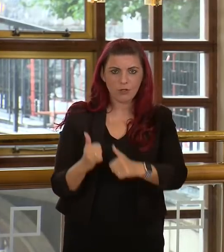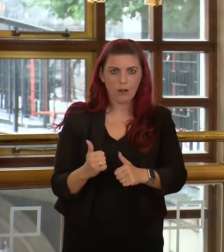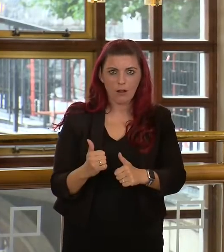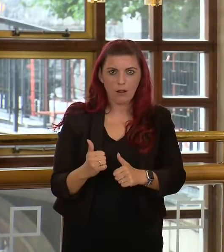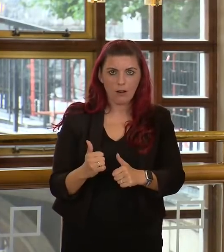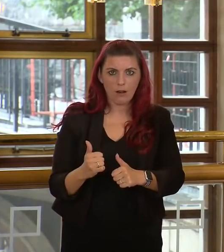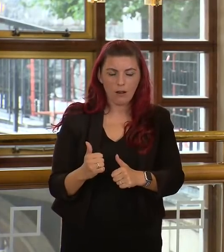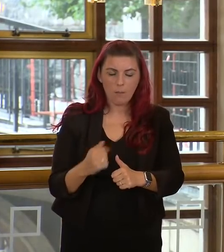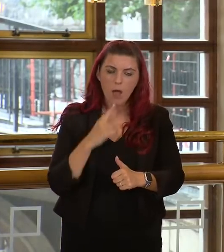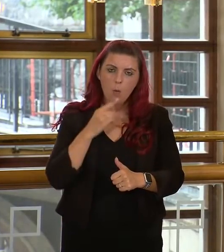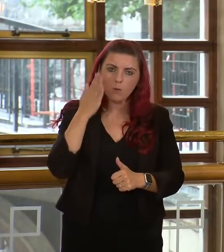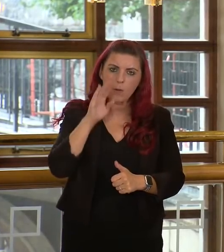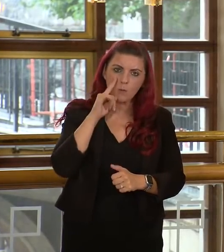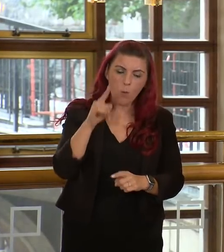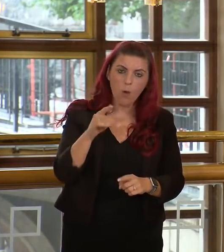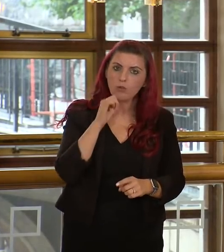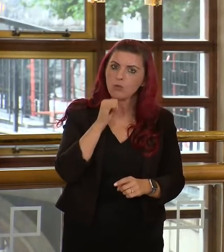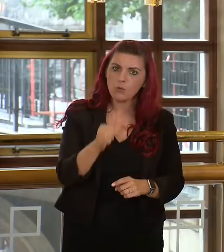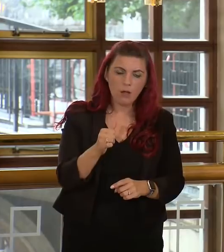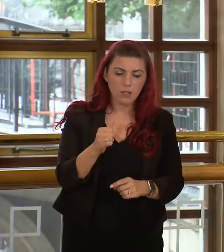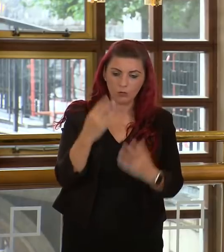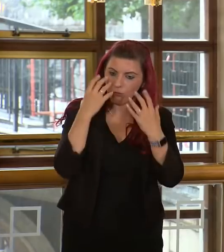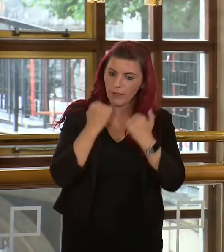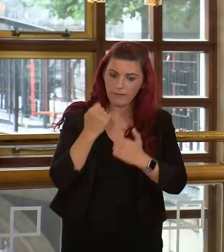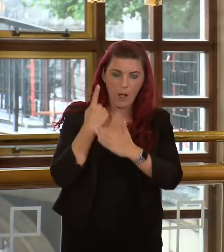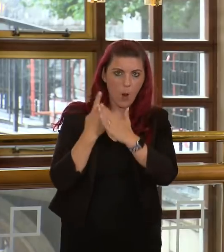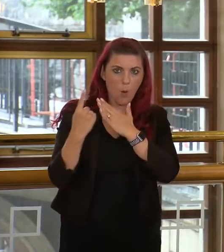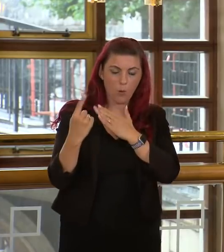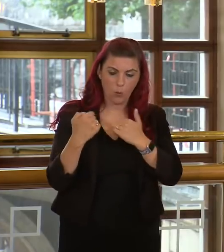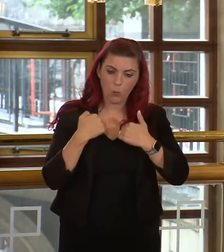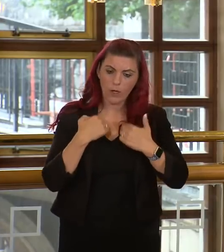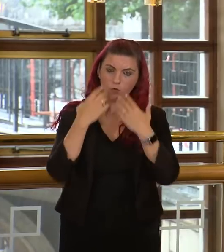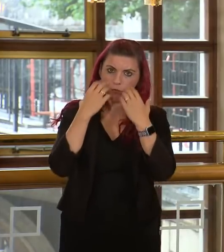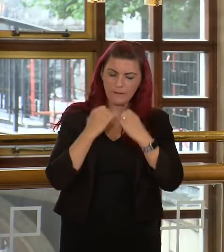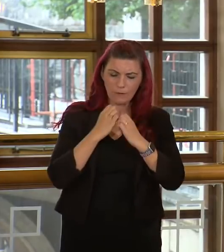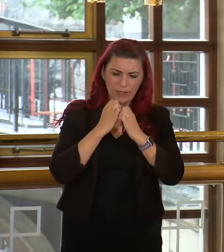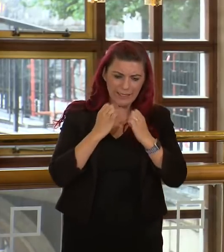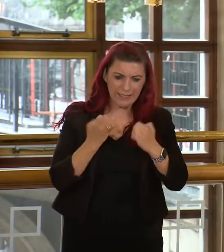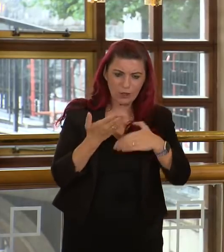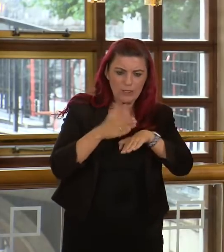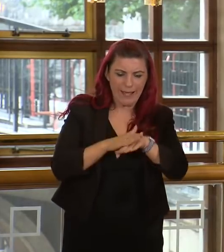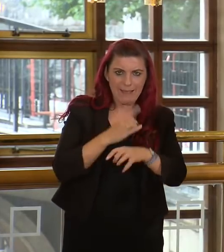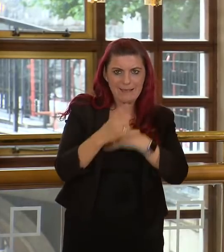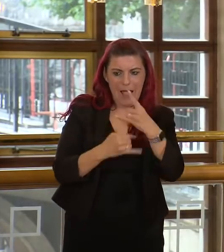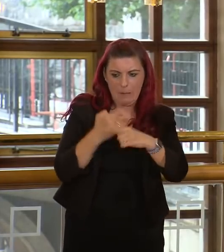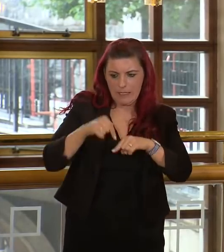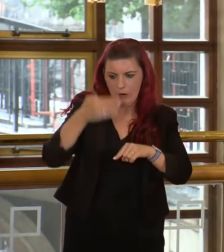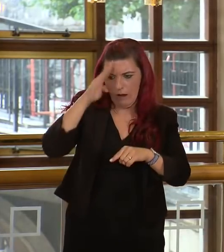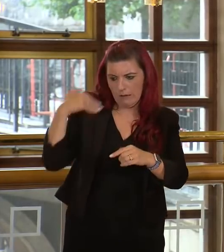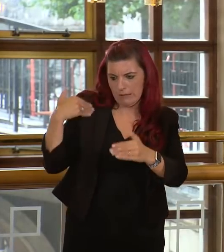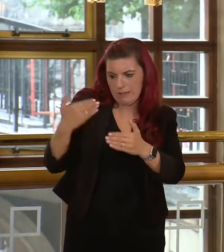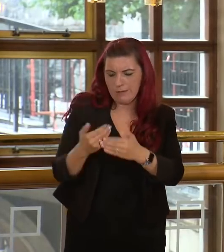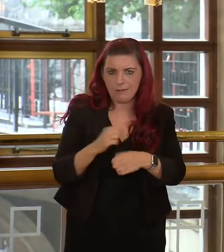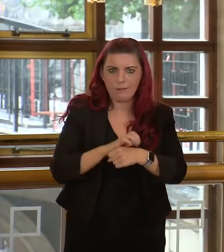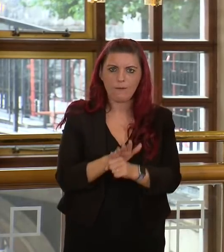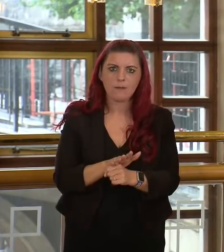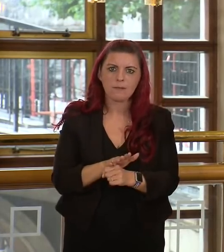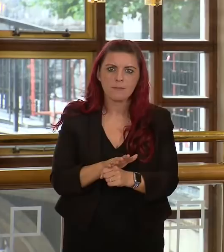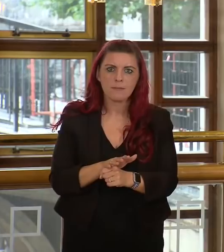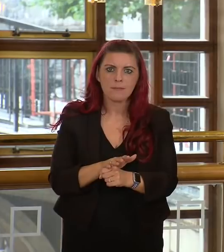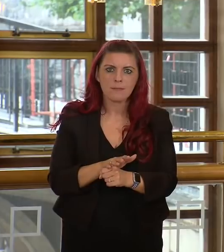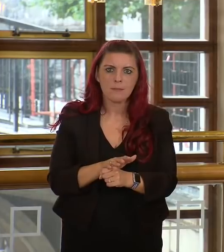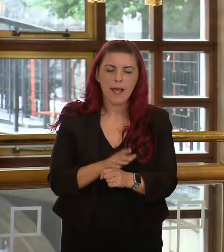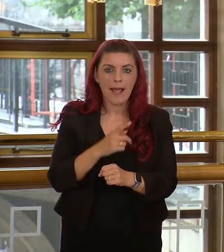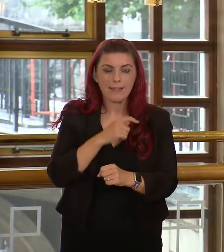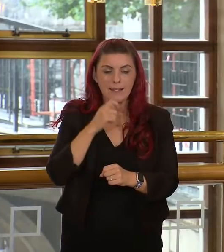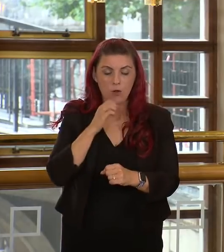grieve alone. We grieve for each and every lost life in this country. So this evening I can't thank the Irish people enough. This has been an